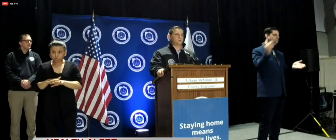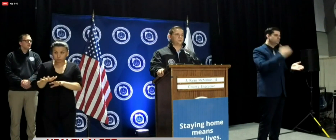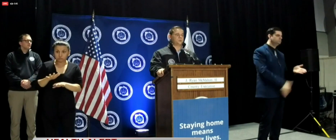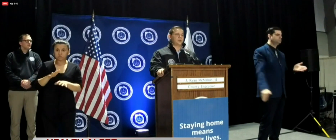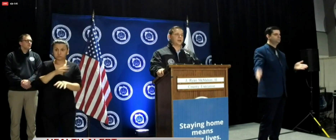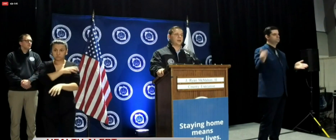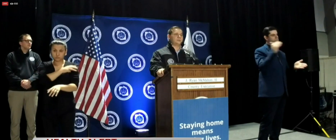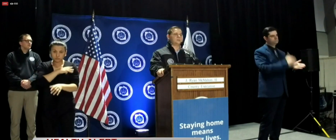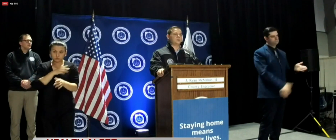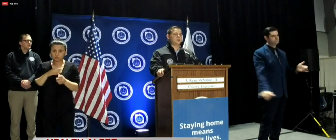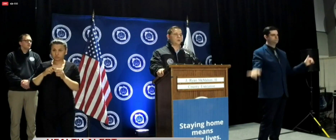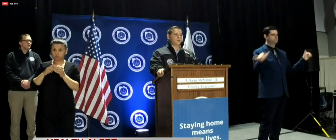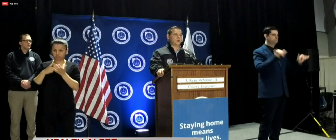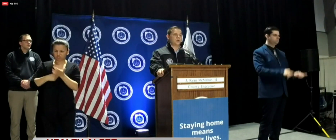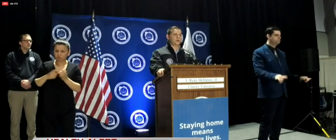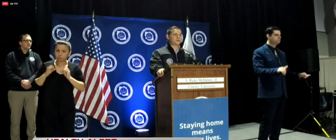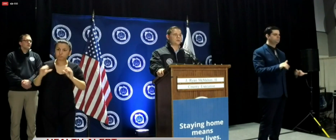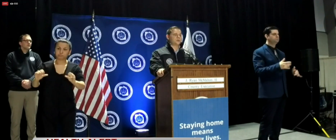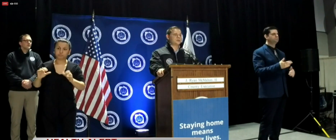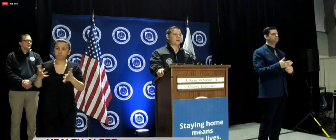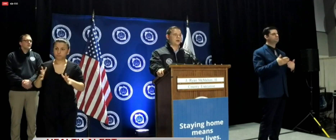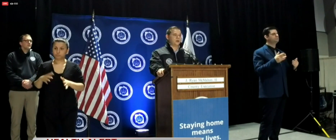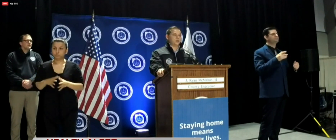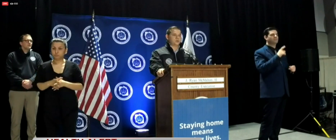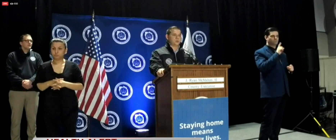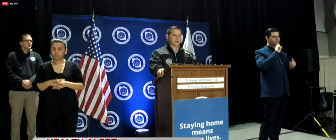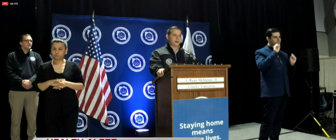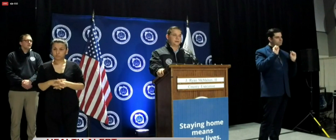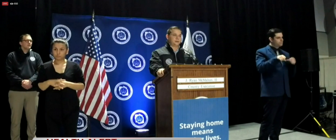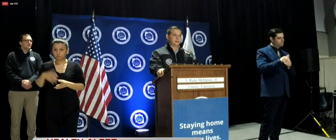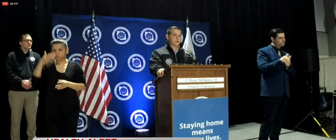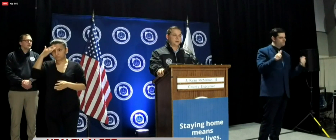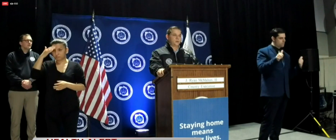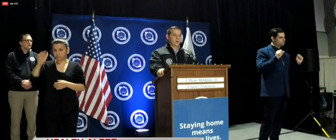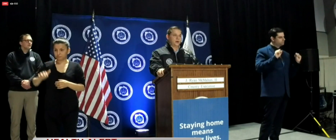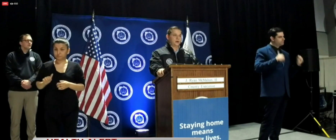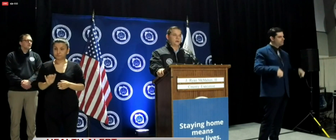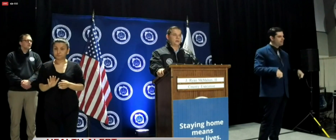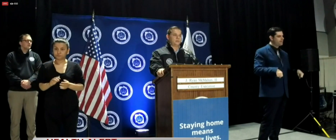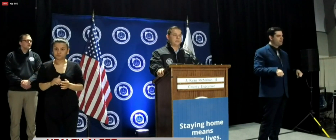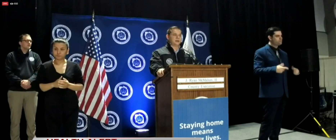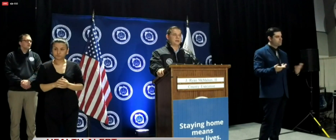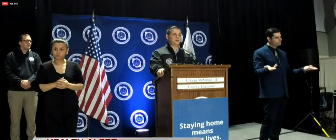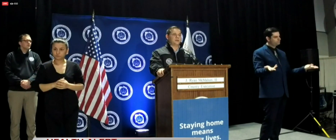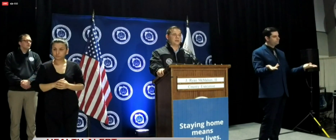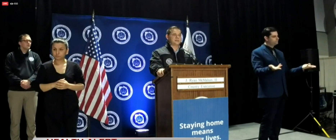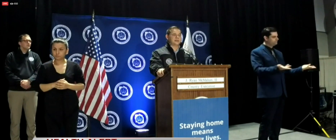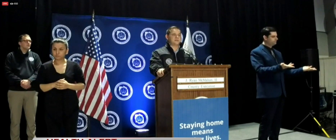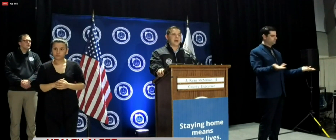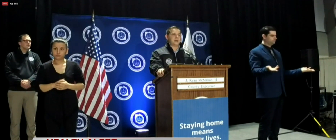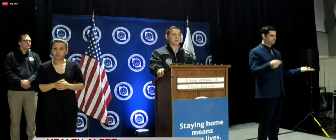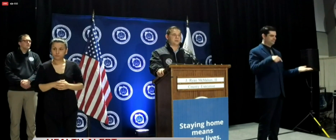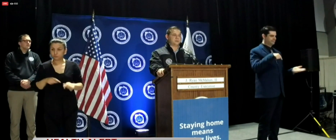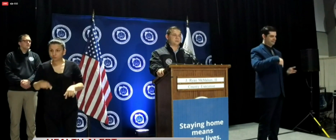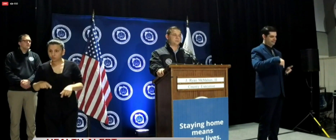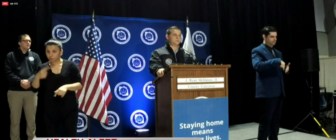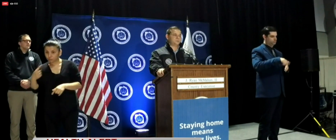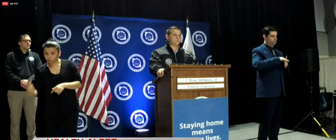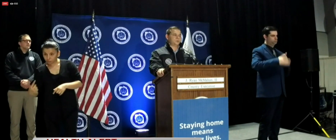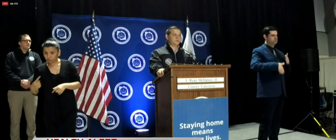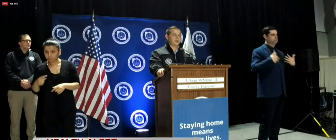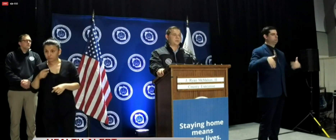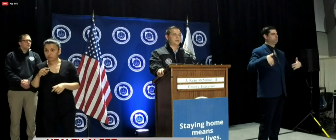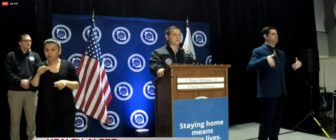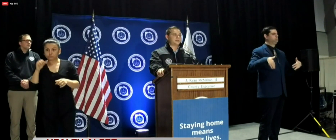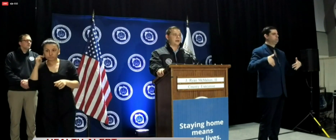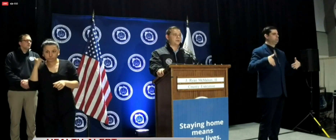preventable. And we're going into a scenario this weekend where many of the things that have happened